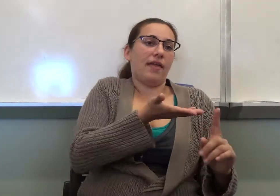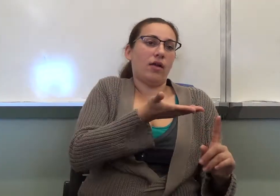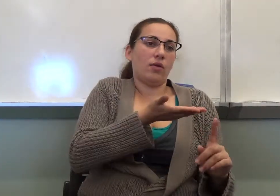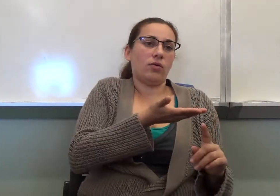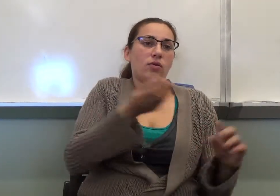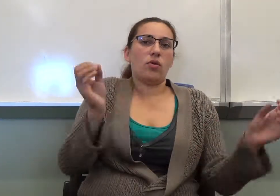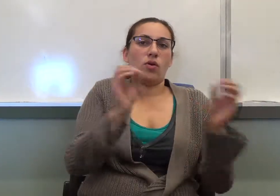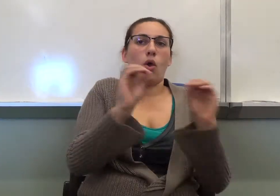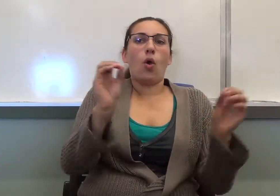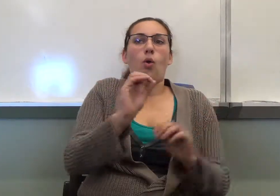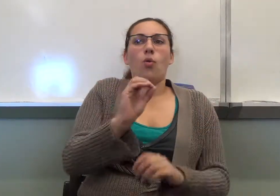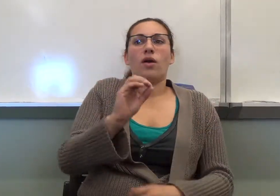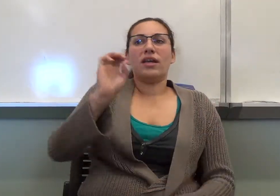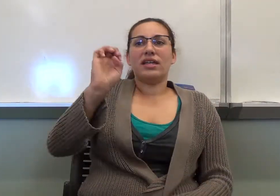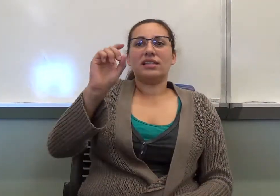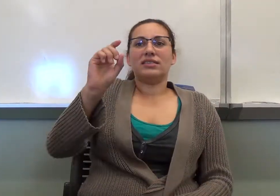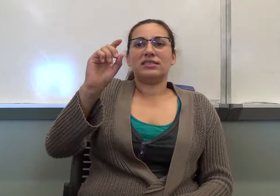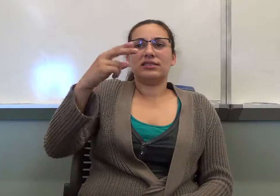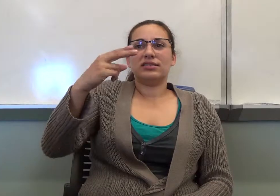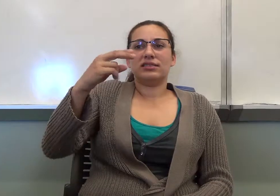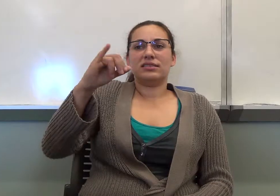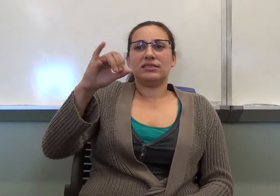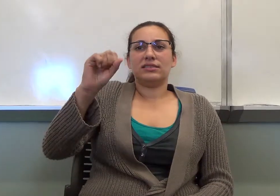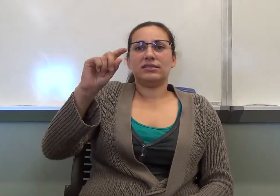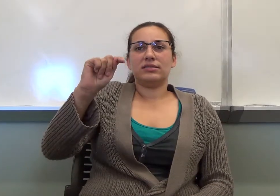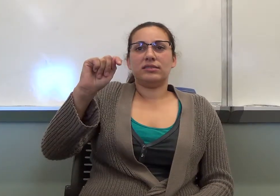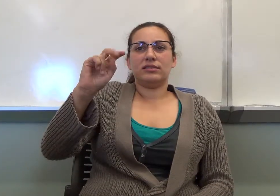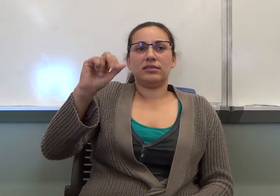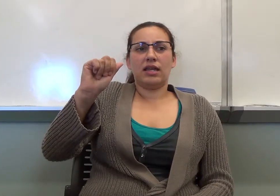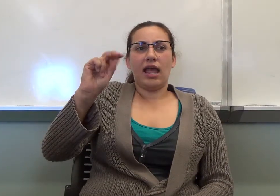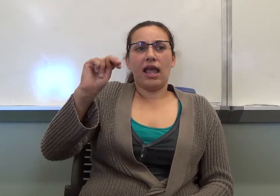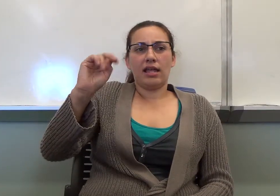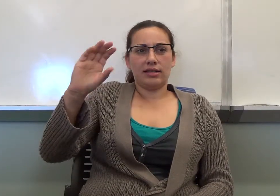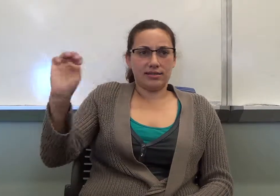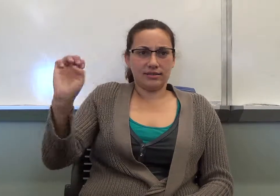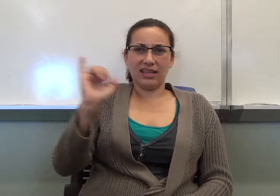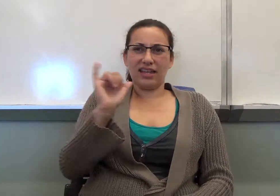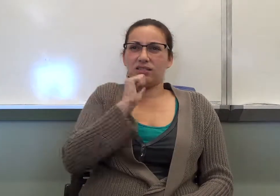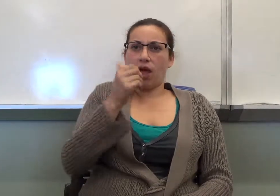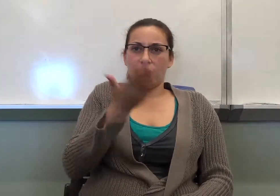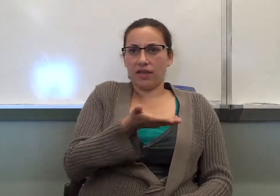But if you want to talk about a circle, you define it in terms of a point, and it's kind of an interesting definition.